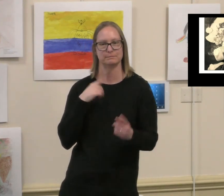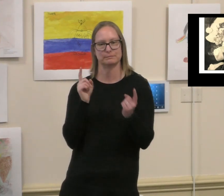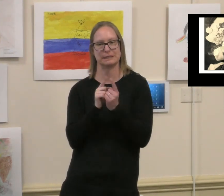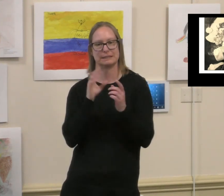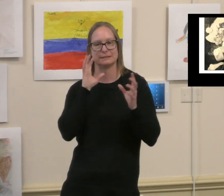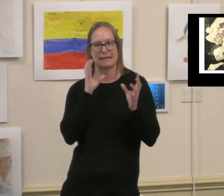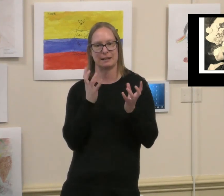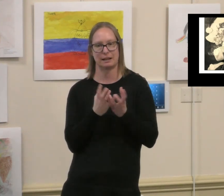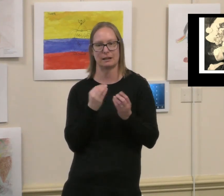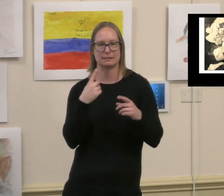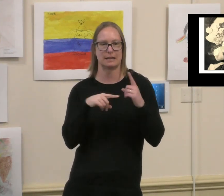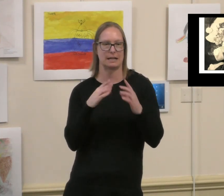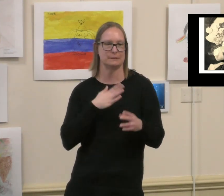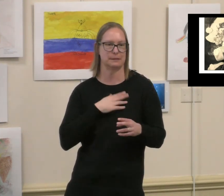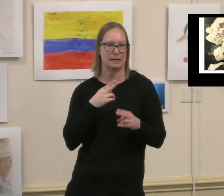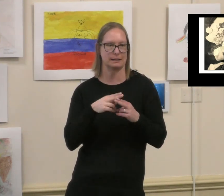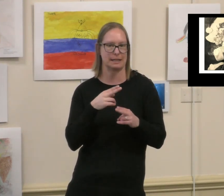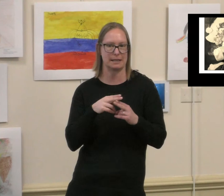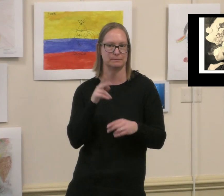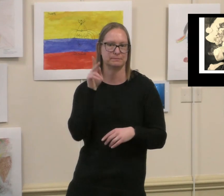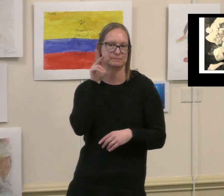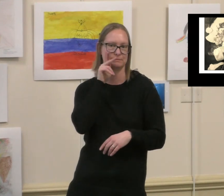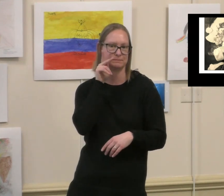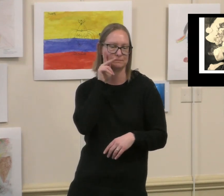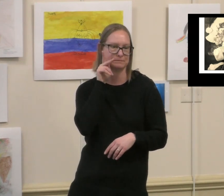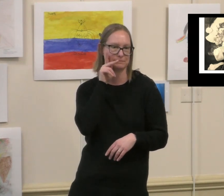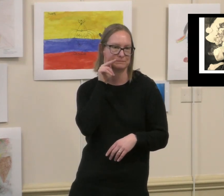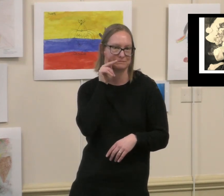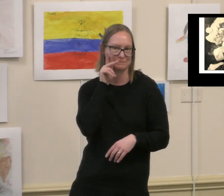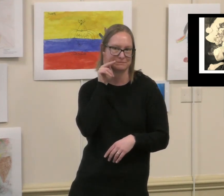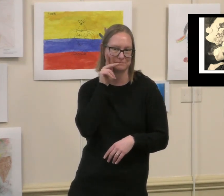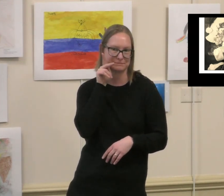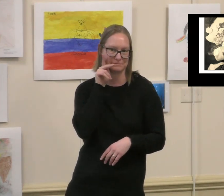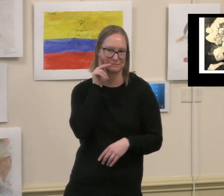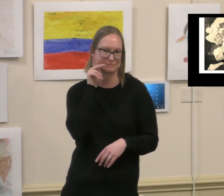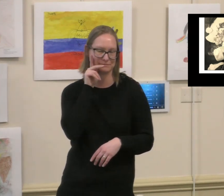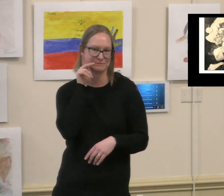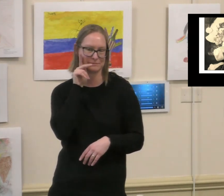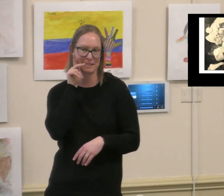This picture is me. I was 3 years old. I'm at Santa Claus and I'm signing my name, Katie.